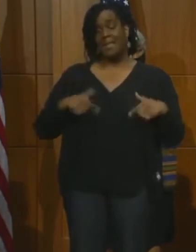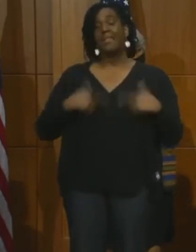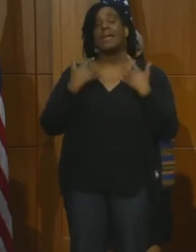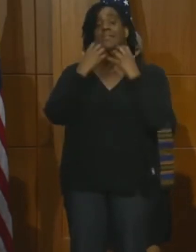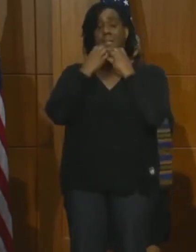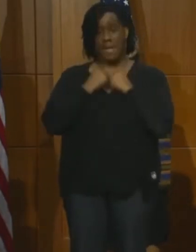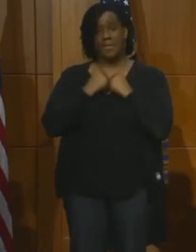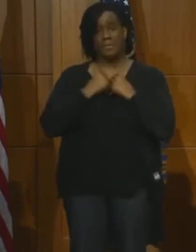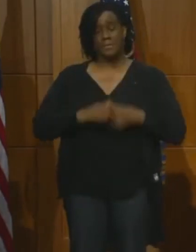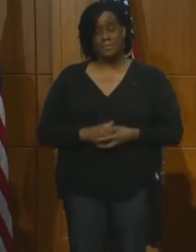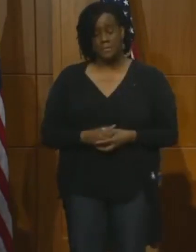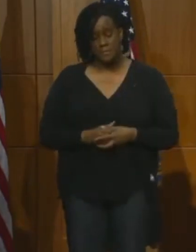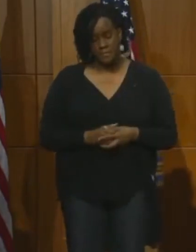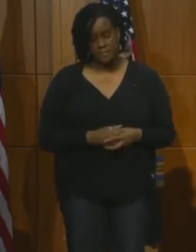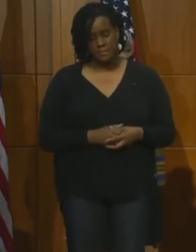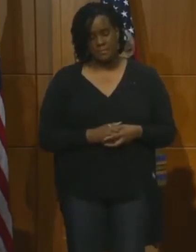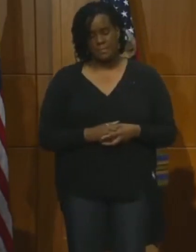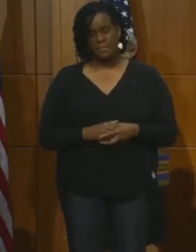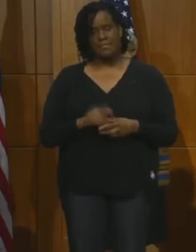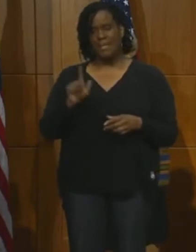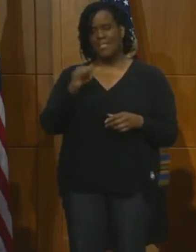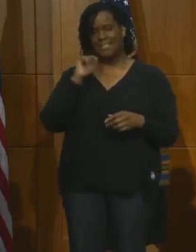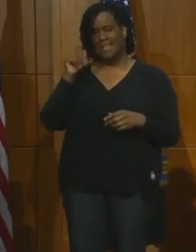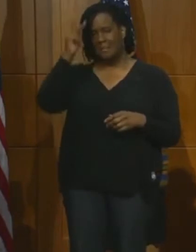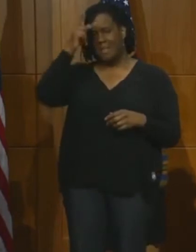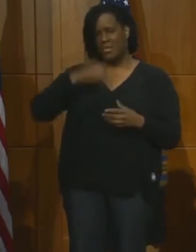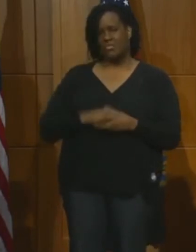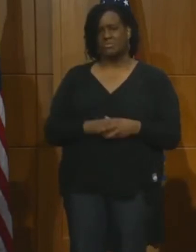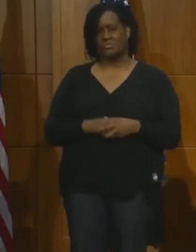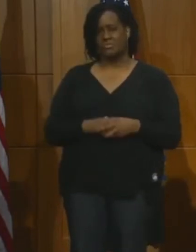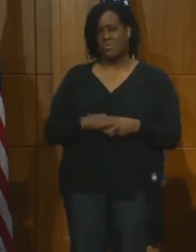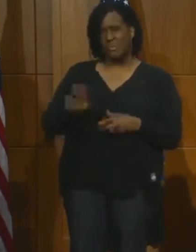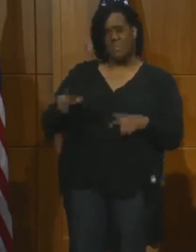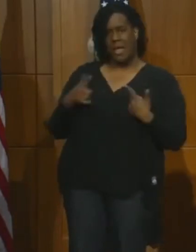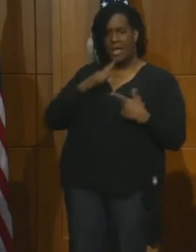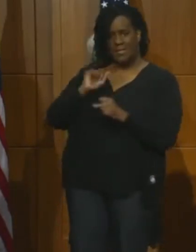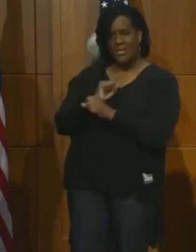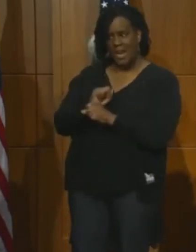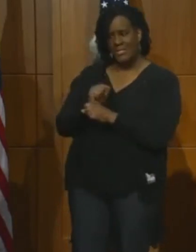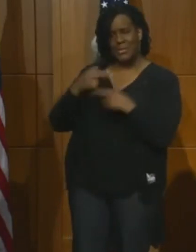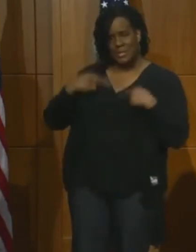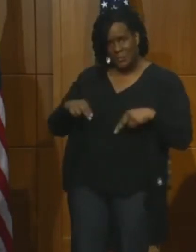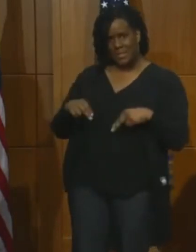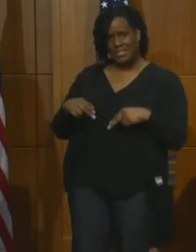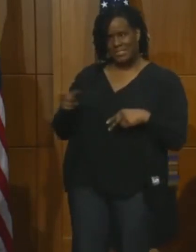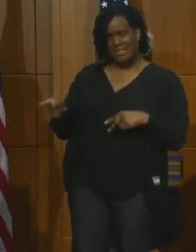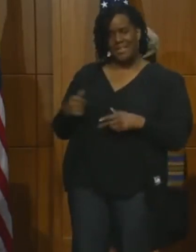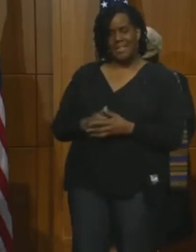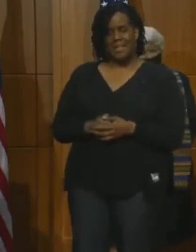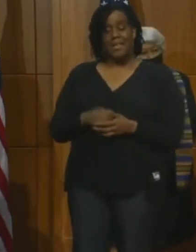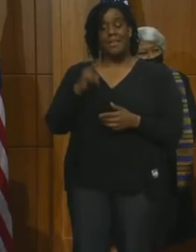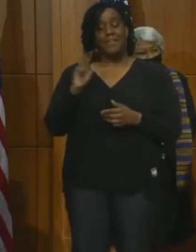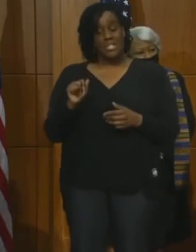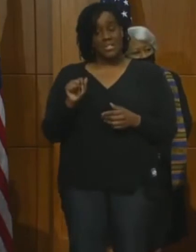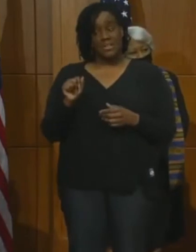matter. And that's not political. They're lives, they're human beings. Virginia is where ships filled